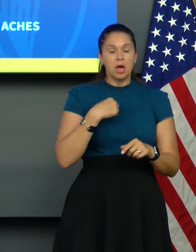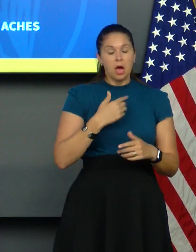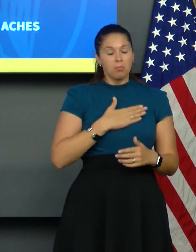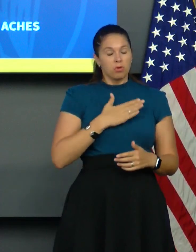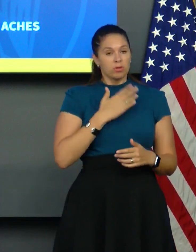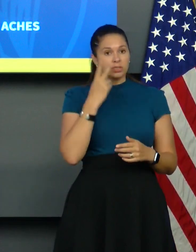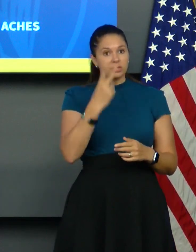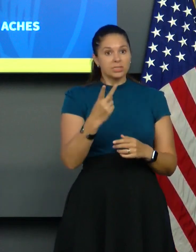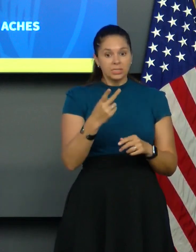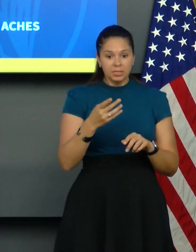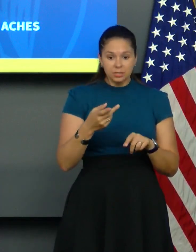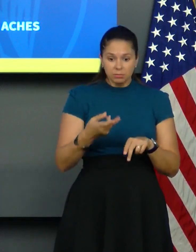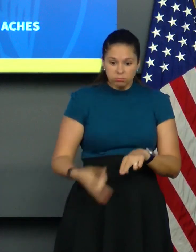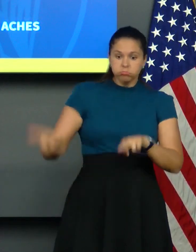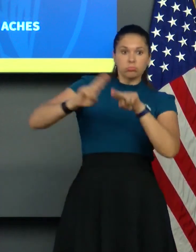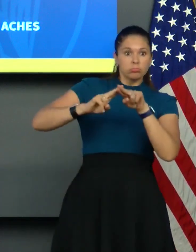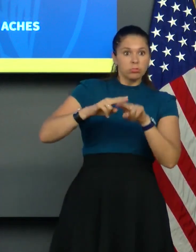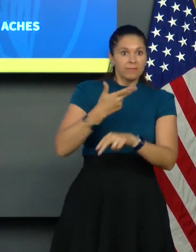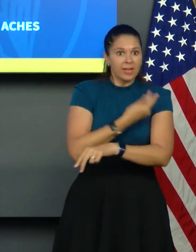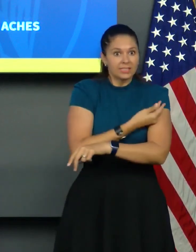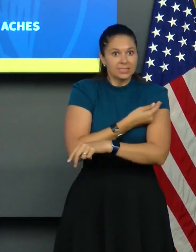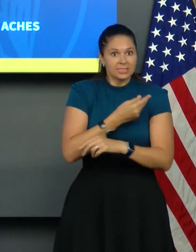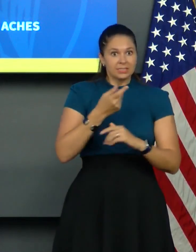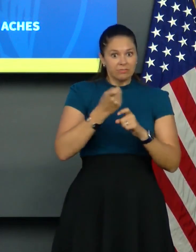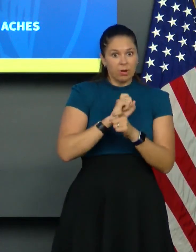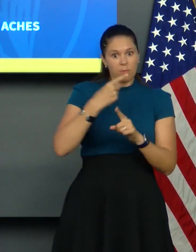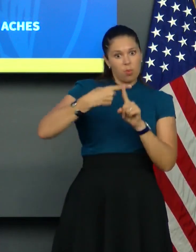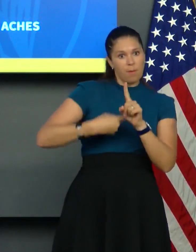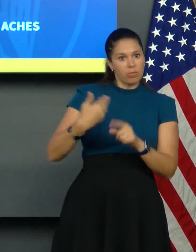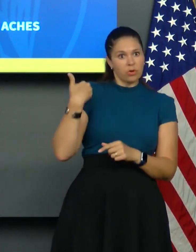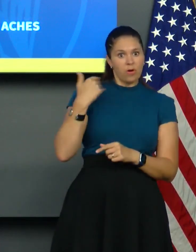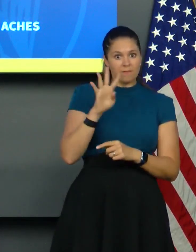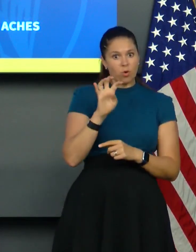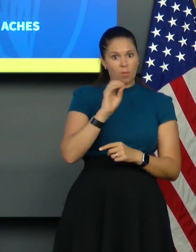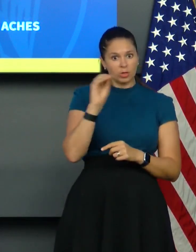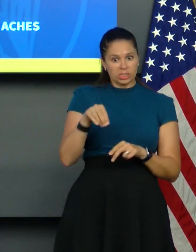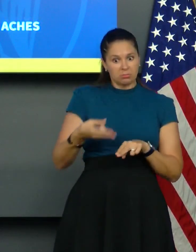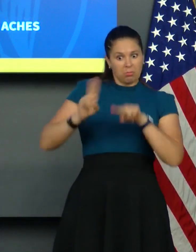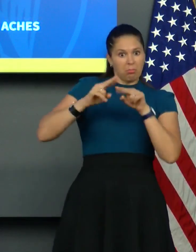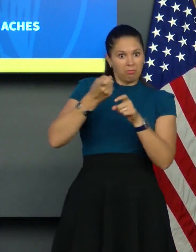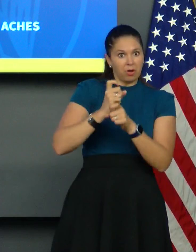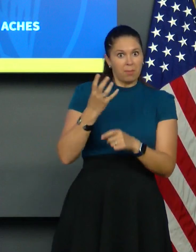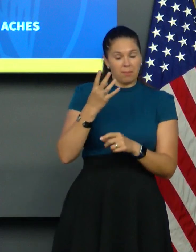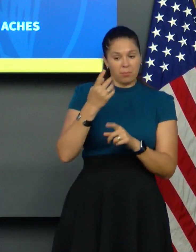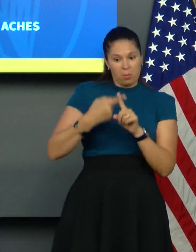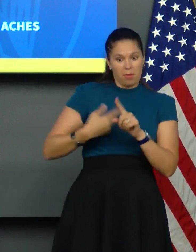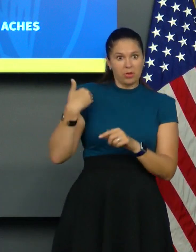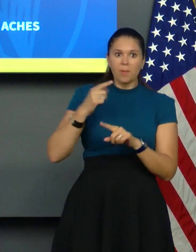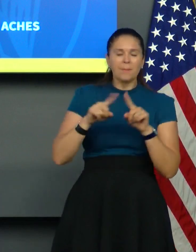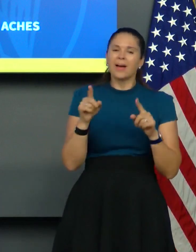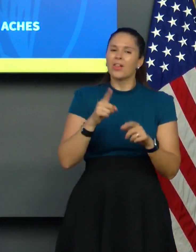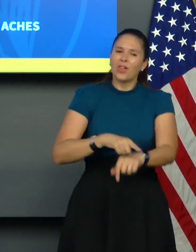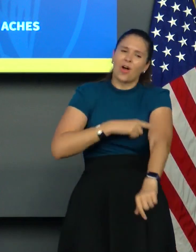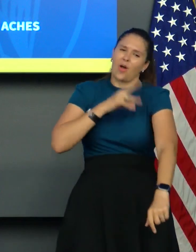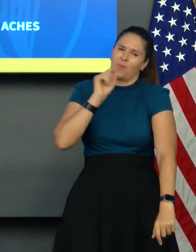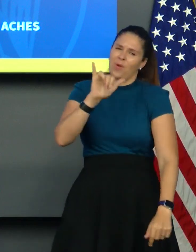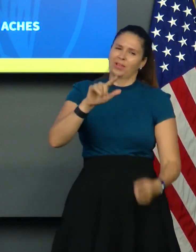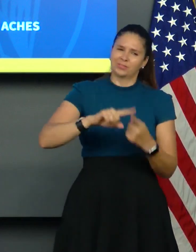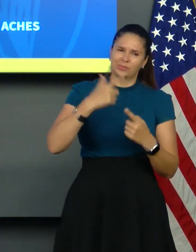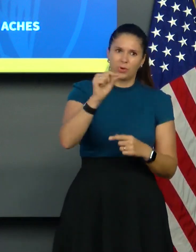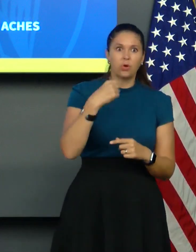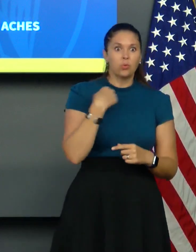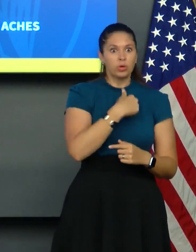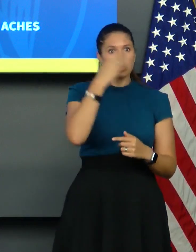up 400% or more from where it was a month ago. But we have a long way to go. We know that masks